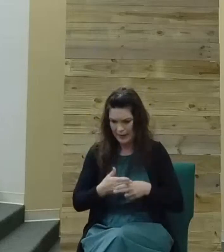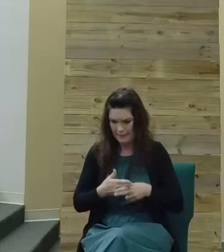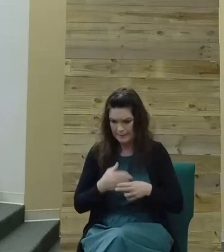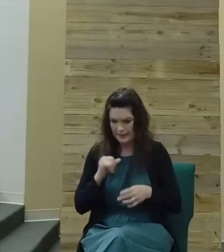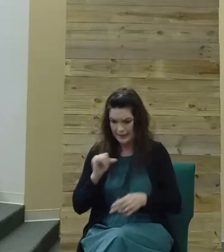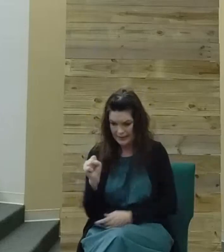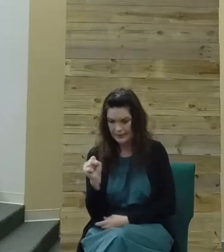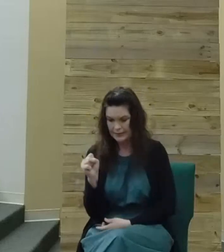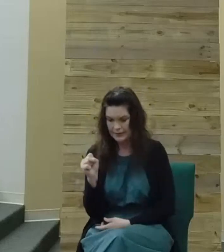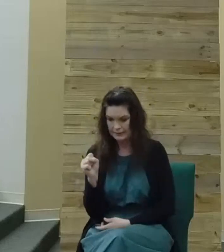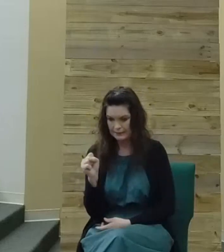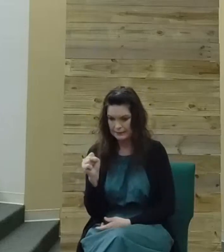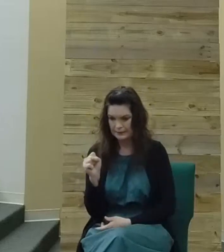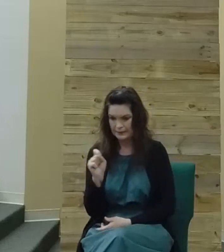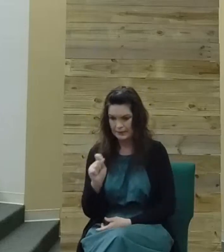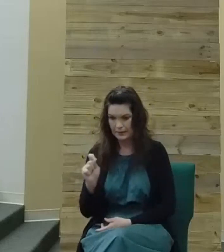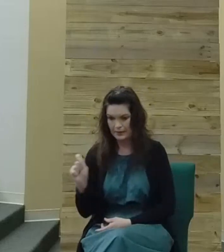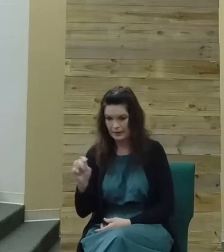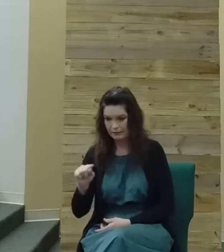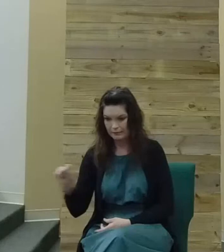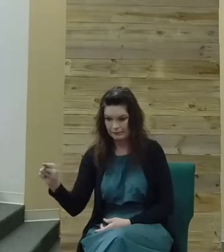is,"